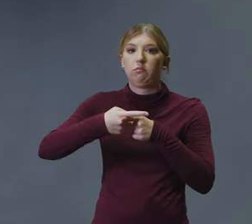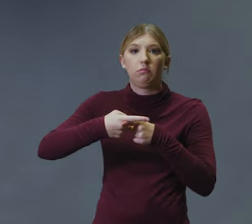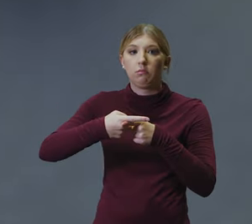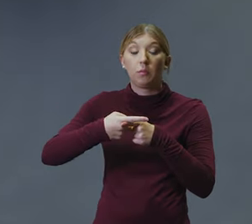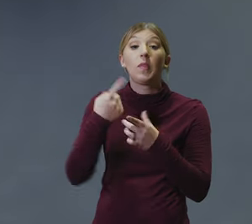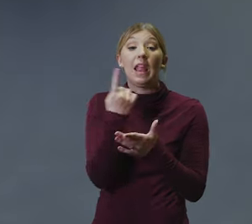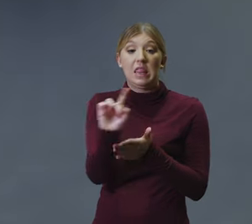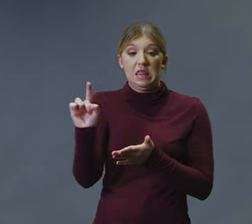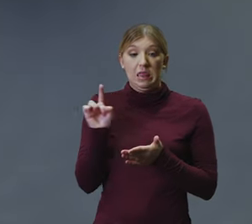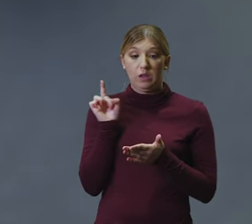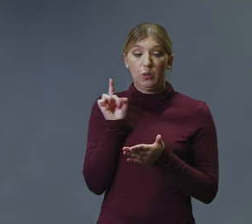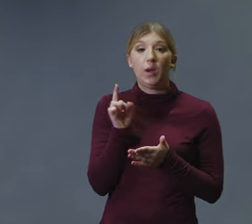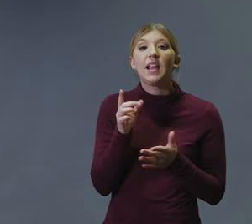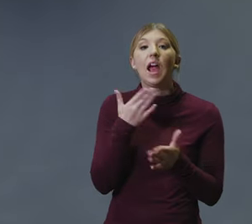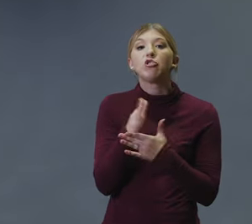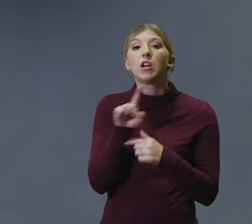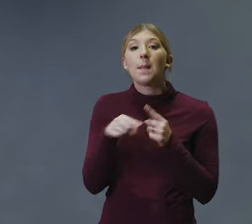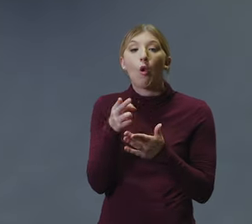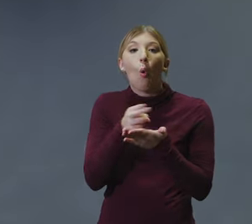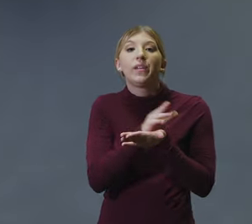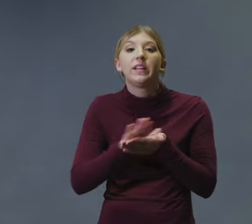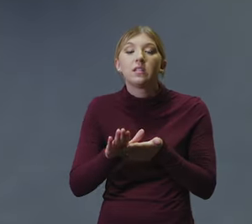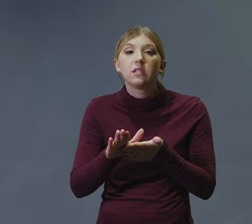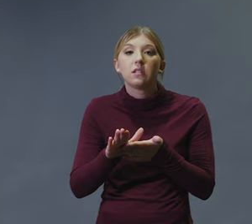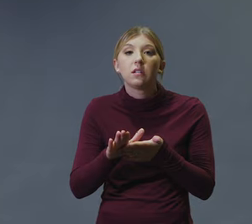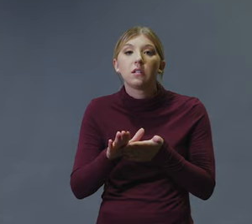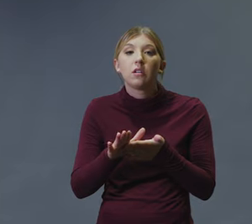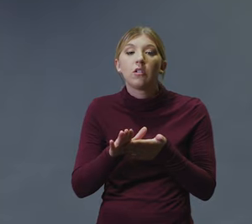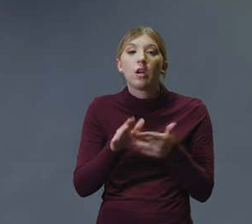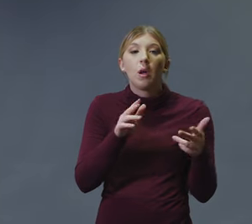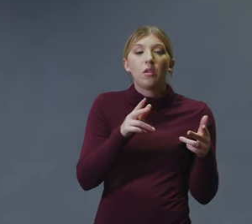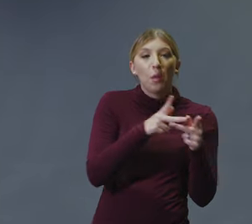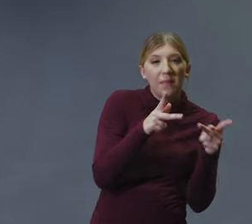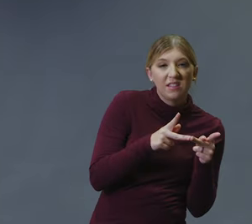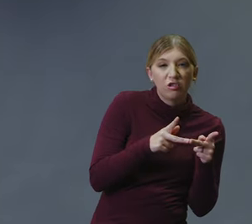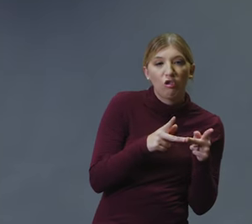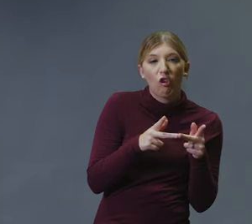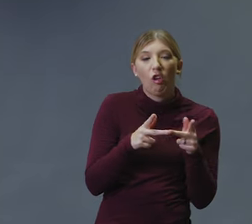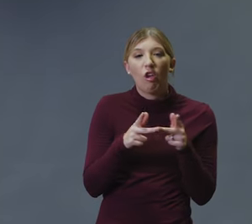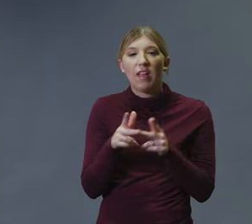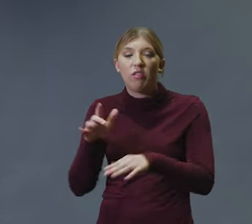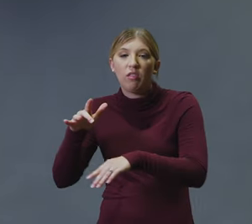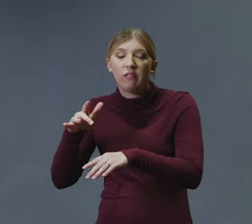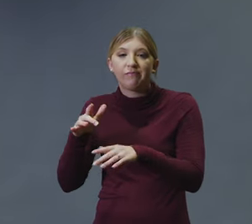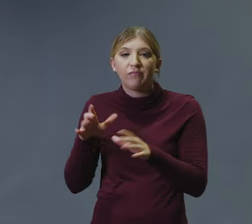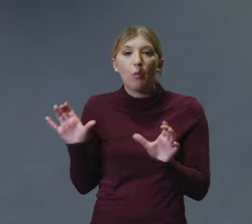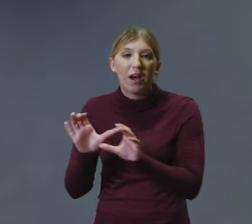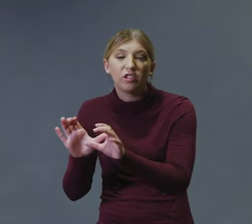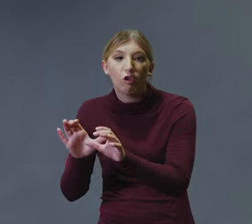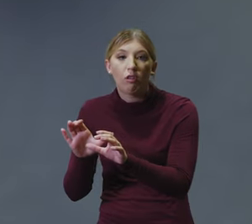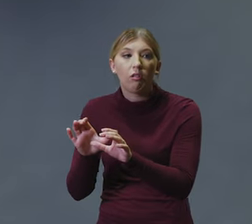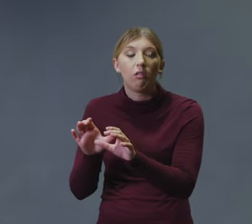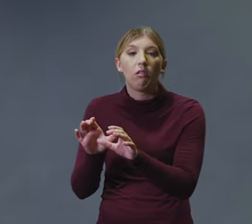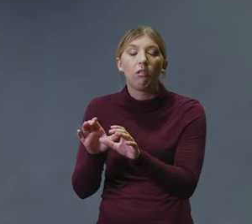with you guys, I shared with you about holiness, right? The positional and the practical. We're holy because God says that we